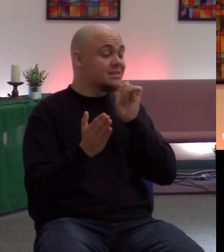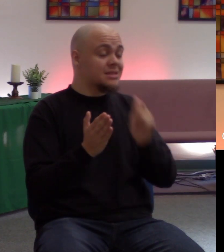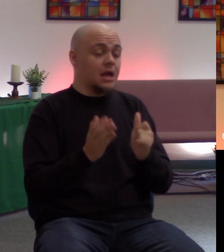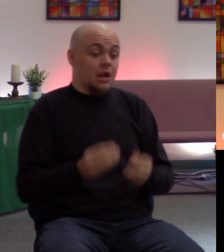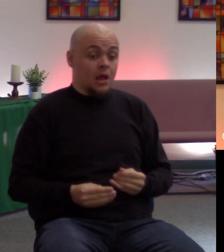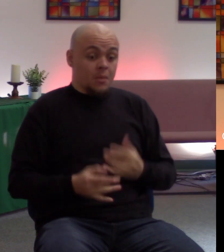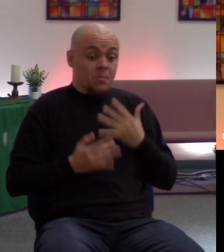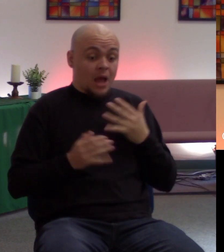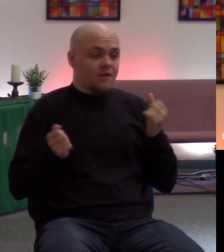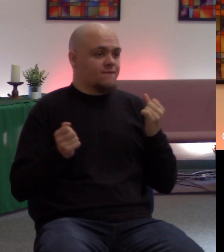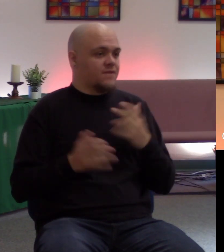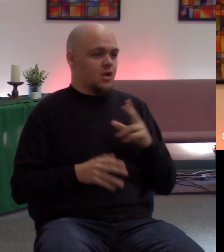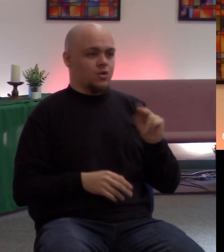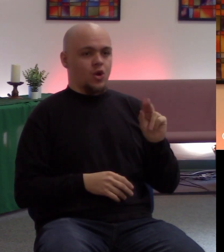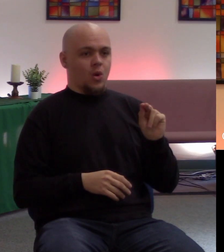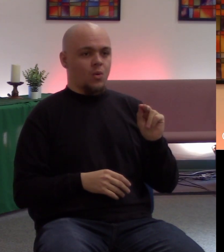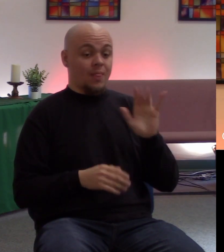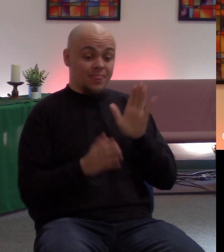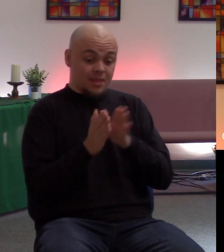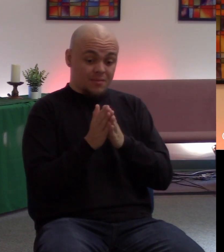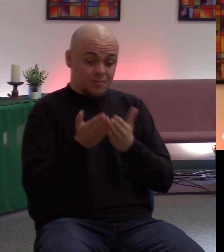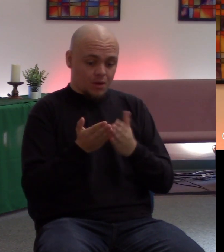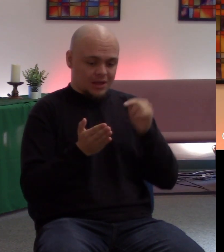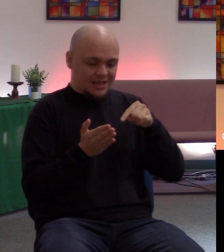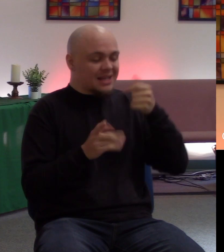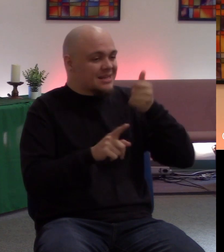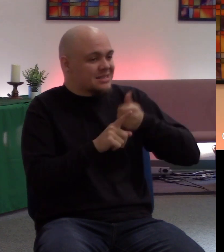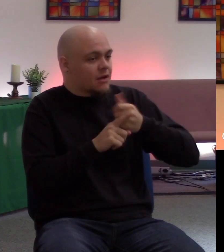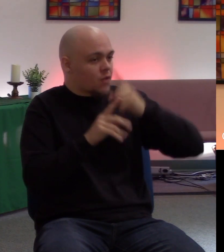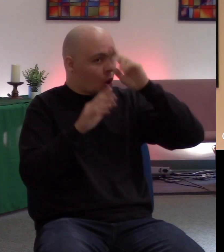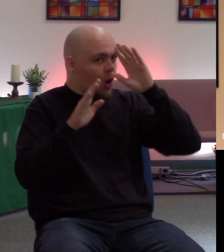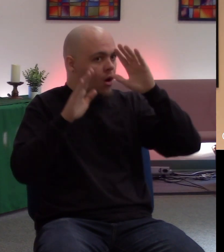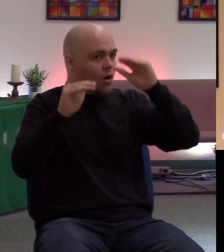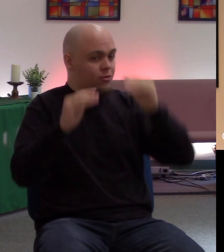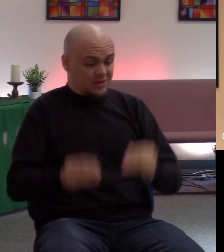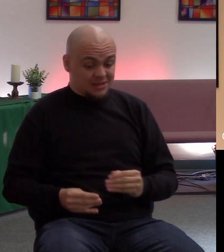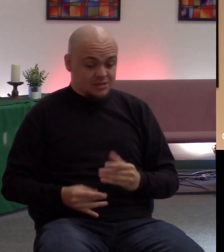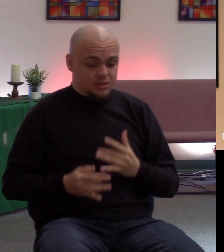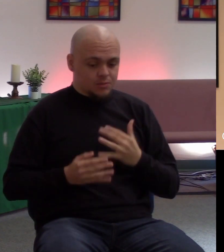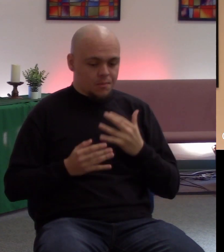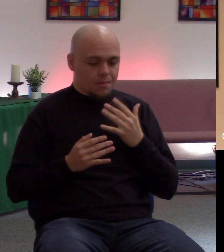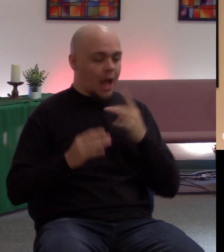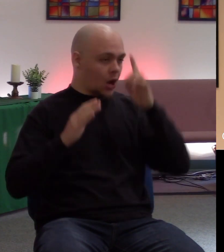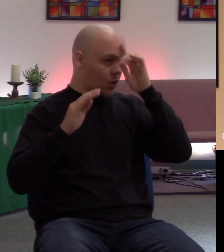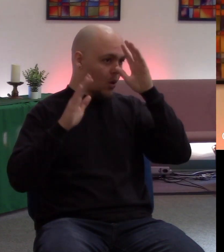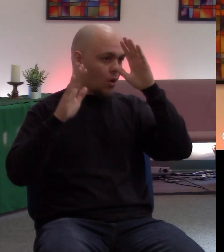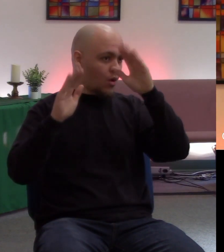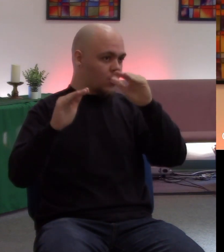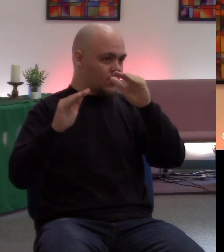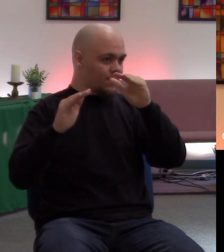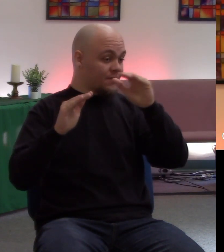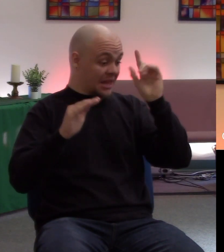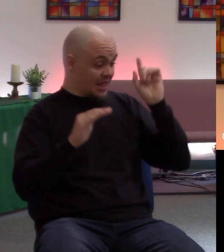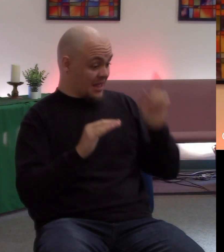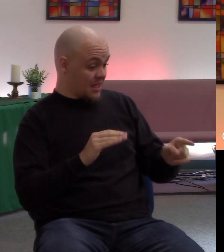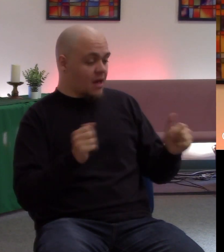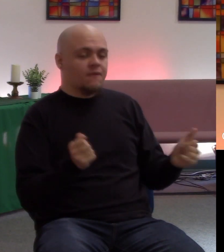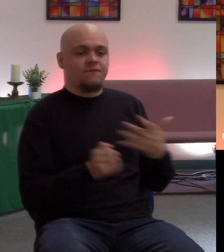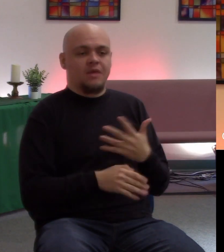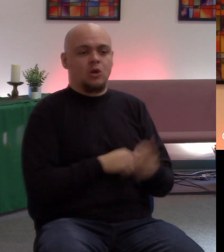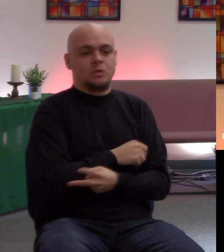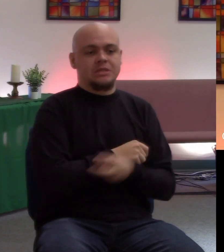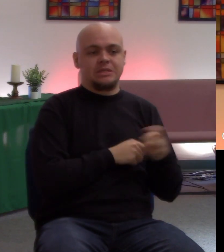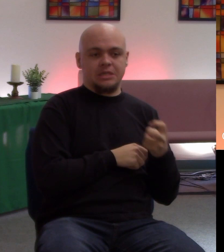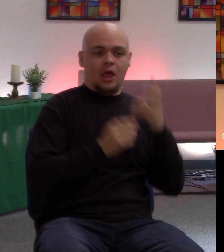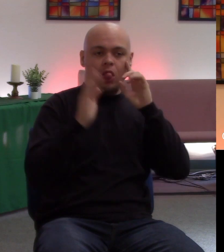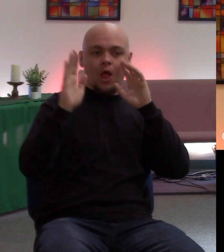of Revelation was not written to make us afraid. It was a book of hope. And it was supposed to give us hope.